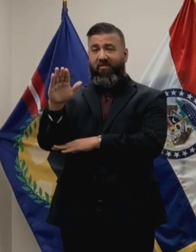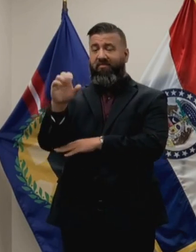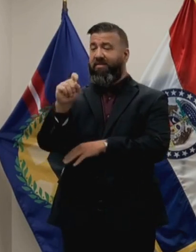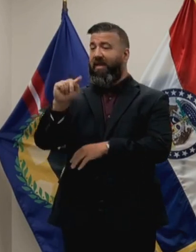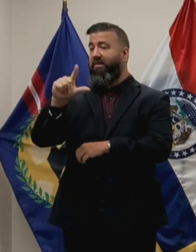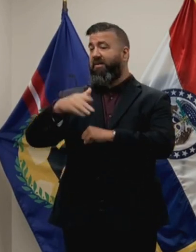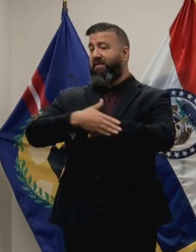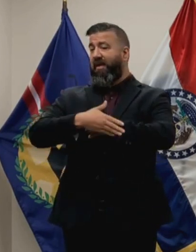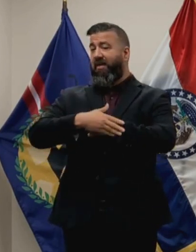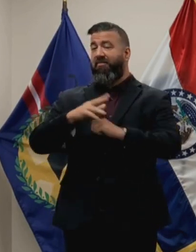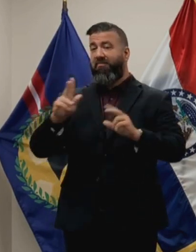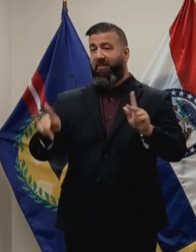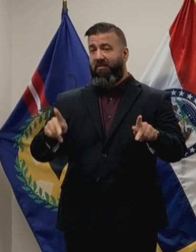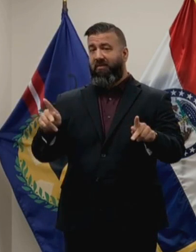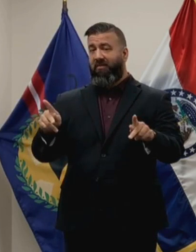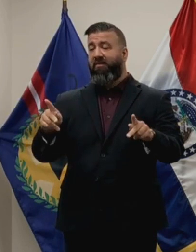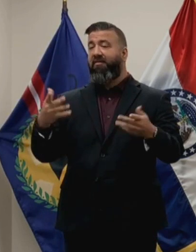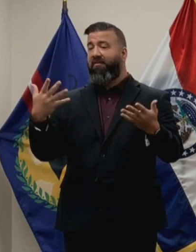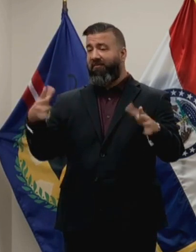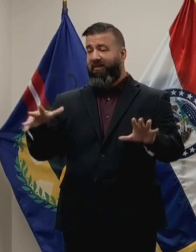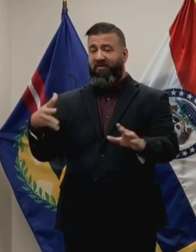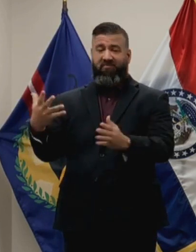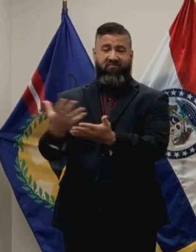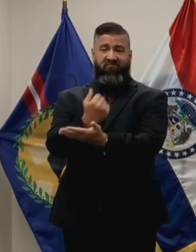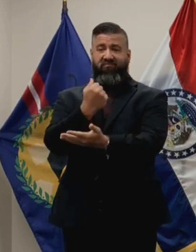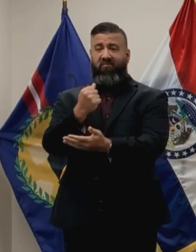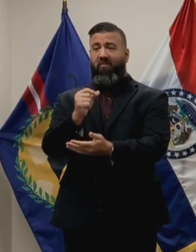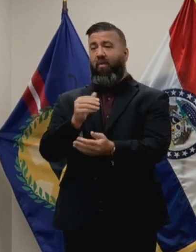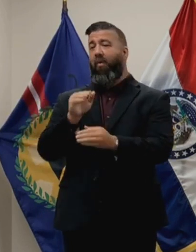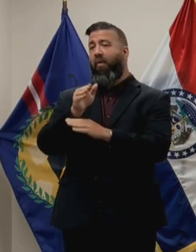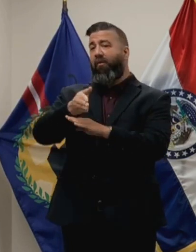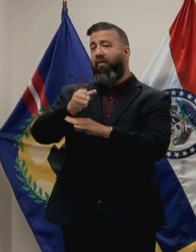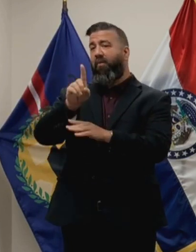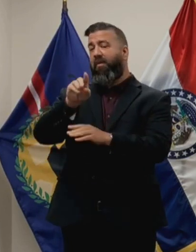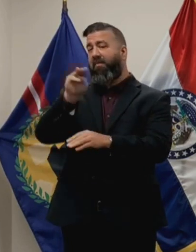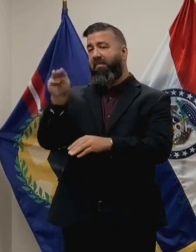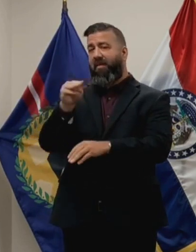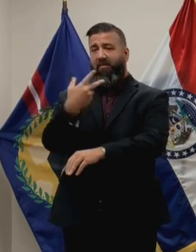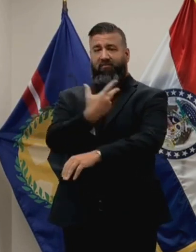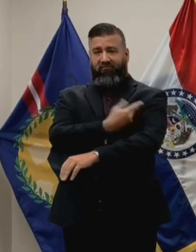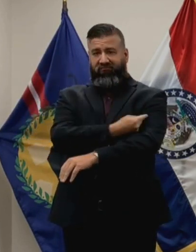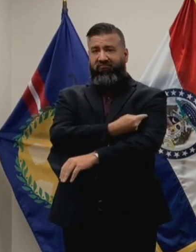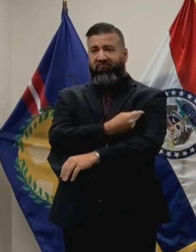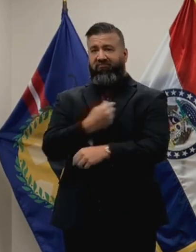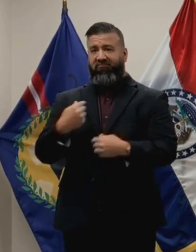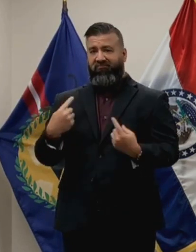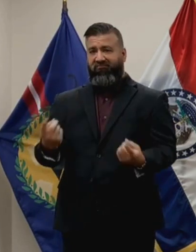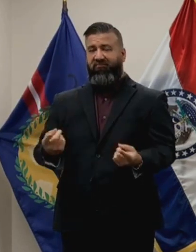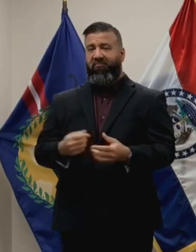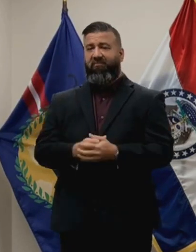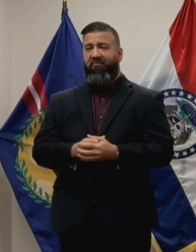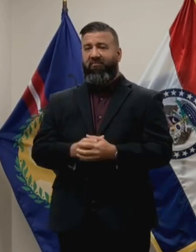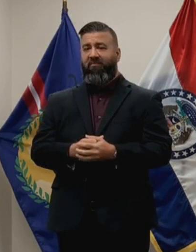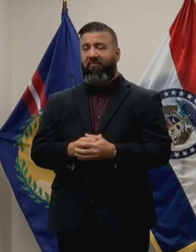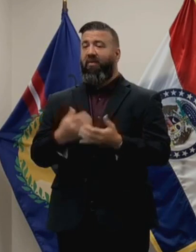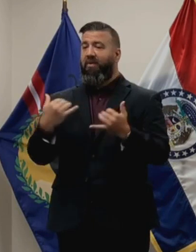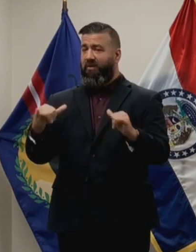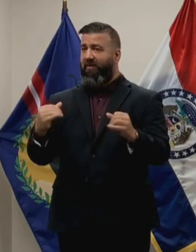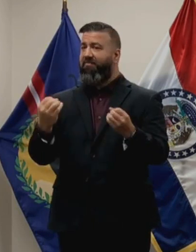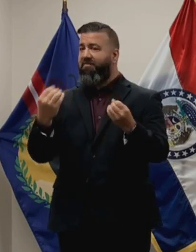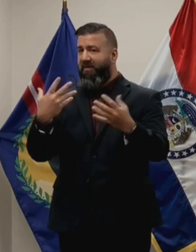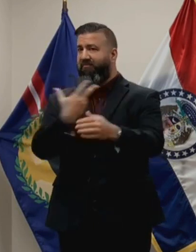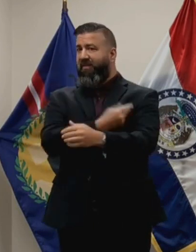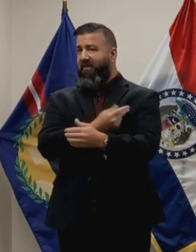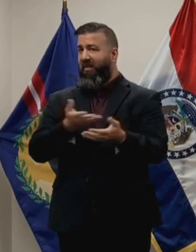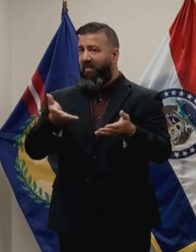residents have received more than 1 million doses of COVID-19 vaccine. While we have a long road ahead of